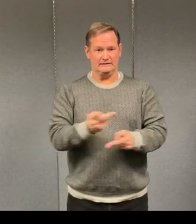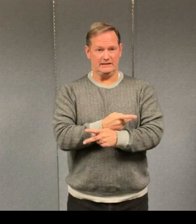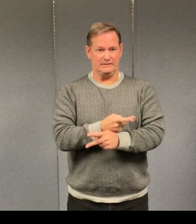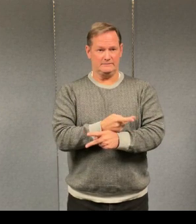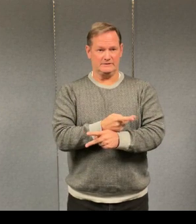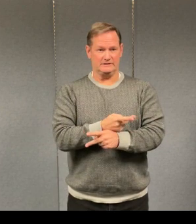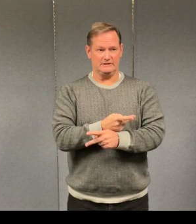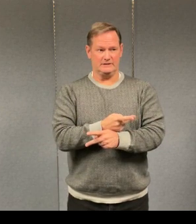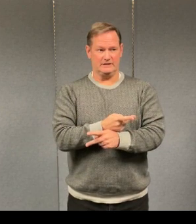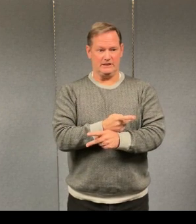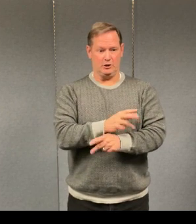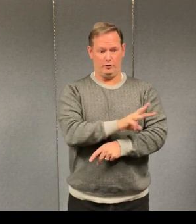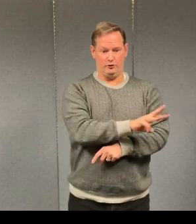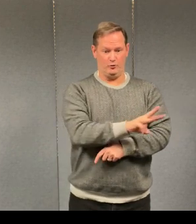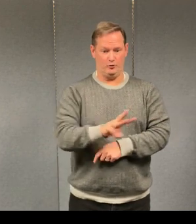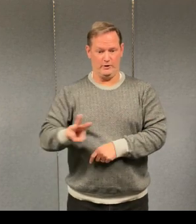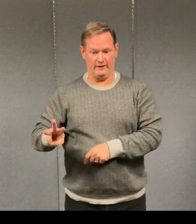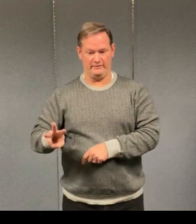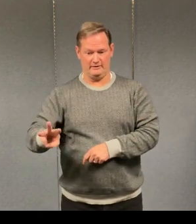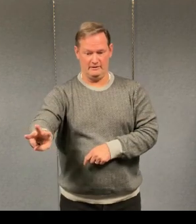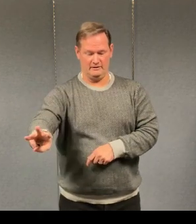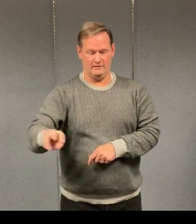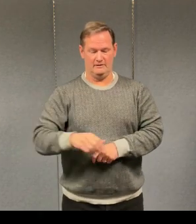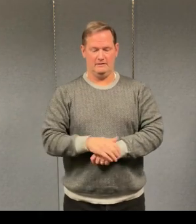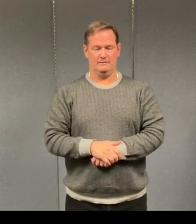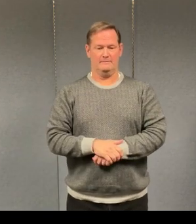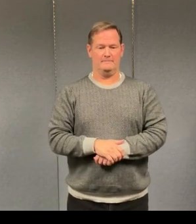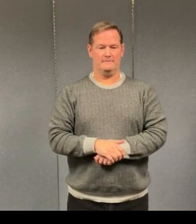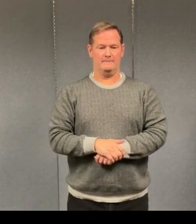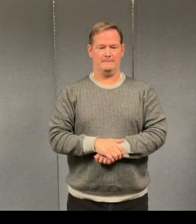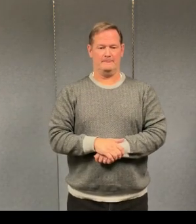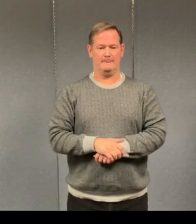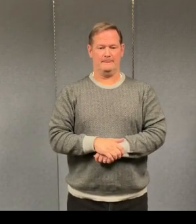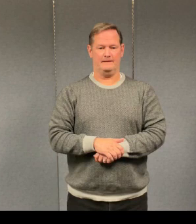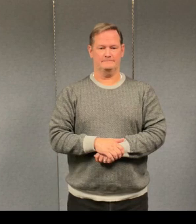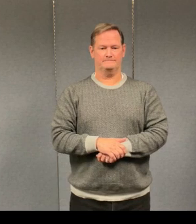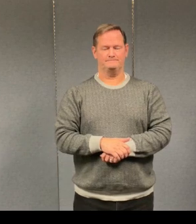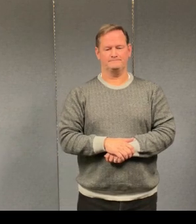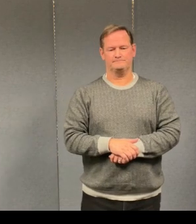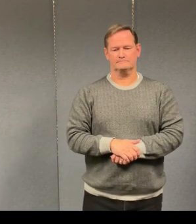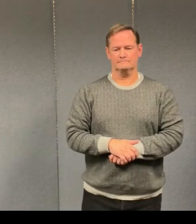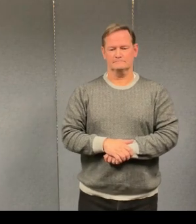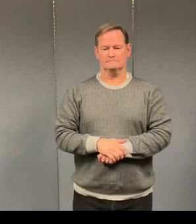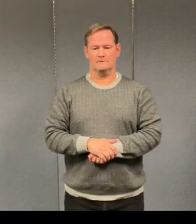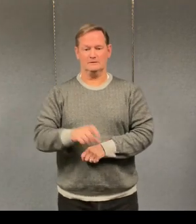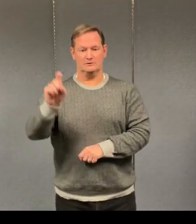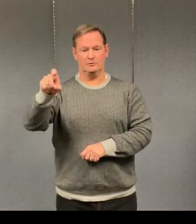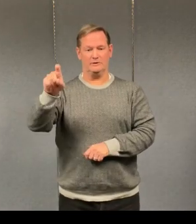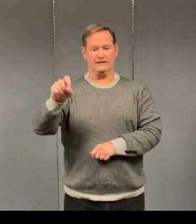volume? Remember, in addition to the length and width, we need to know how thick